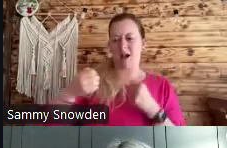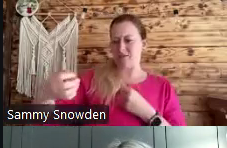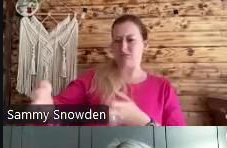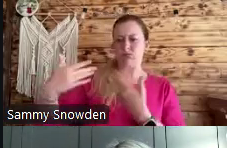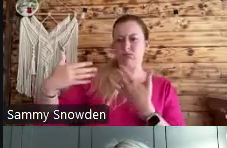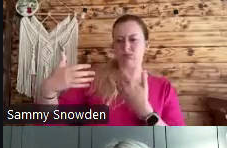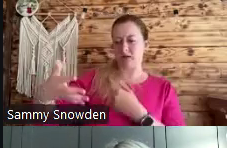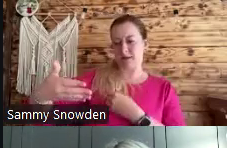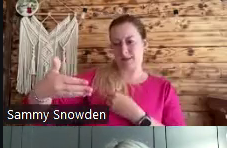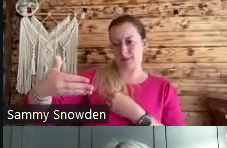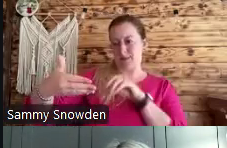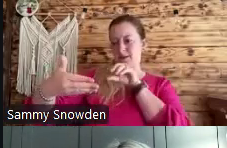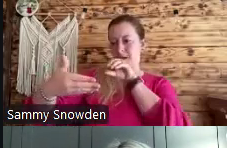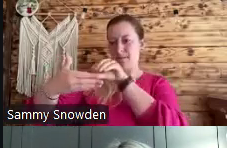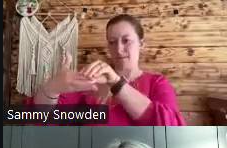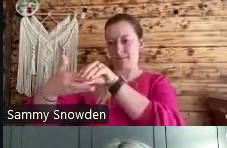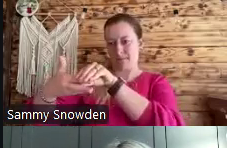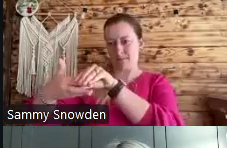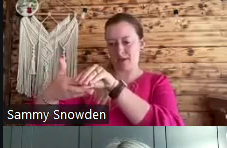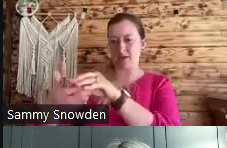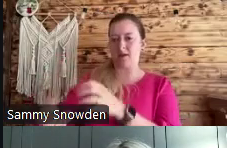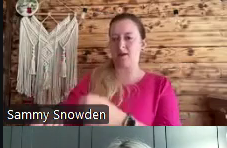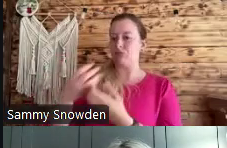it'll be great for road trips over the summer.